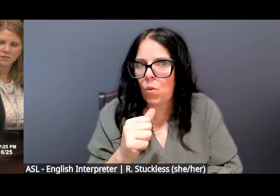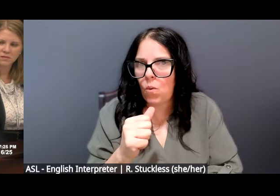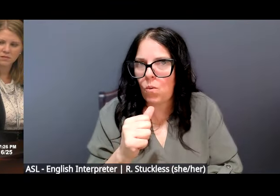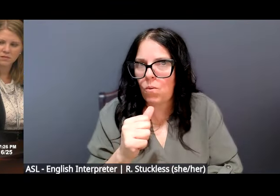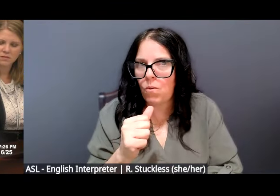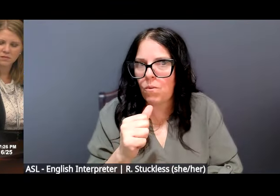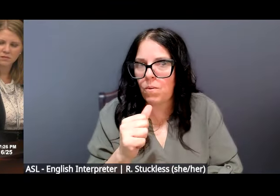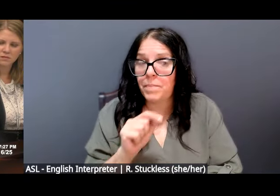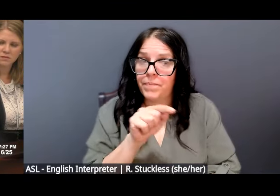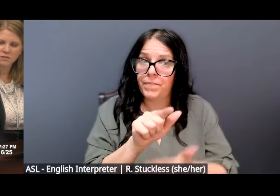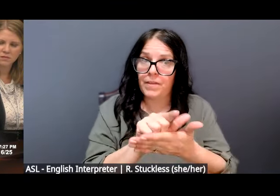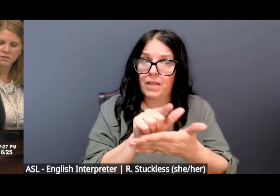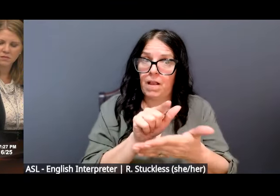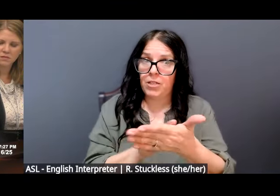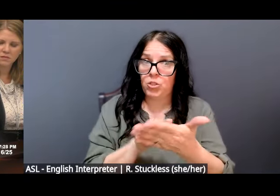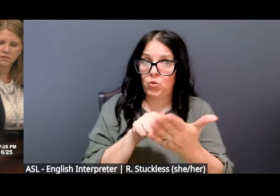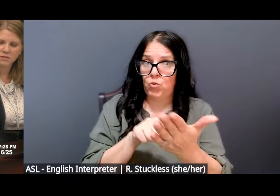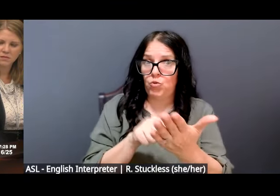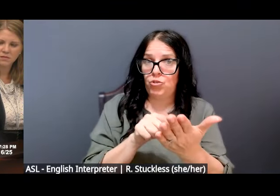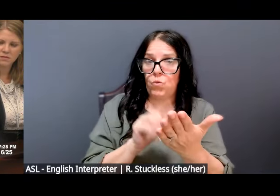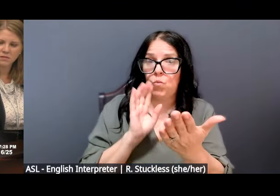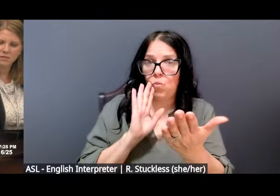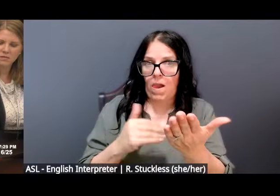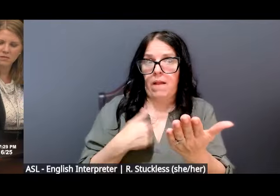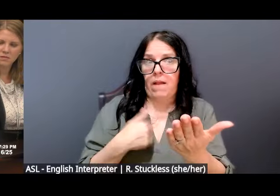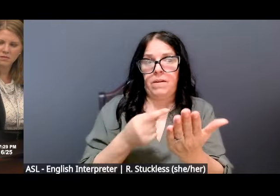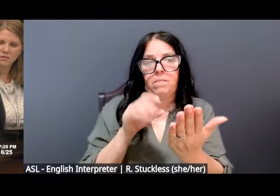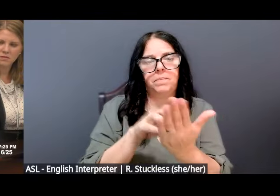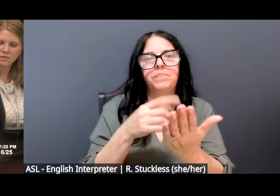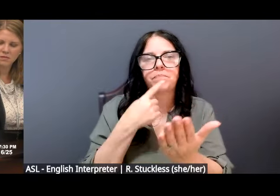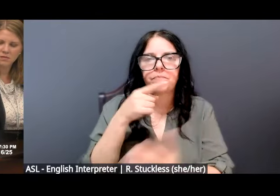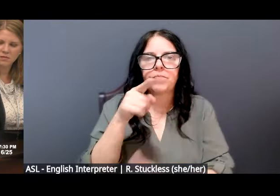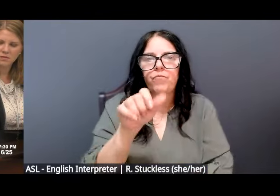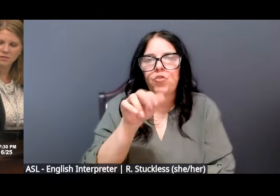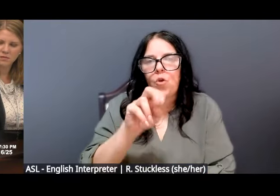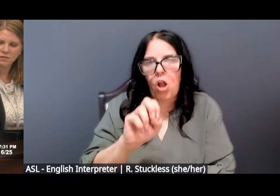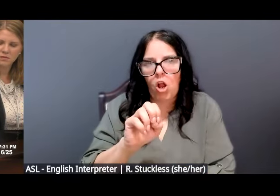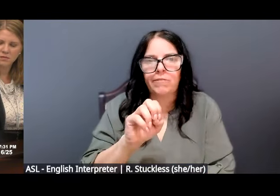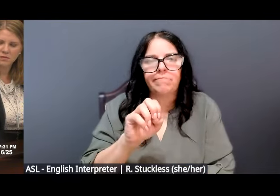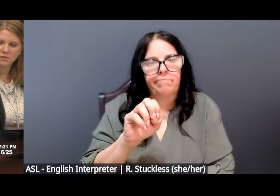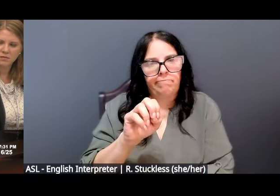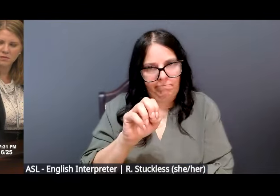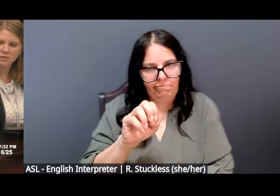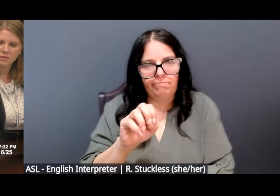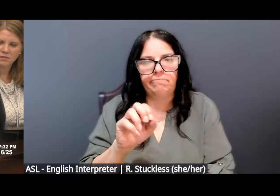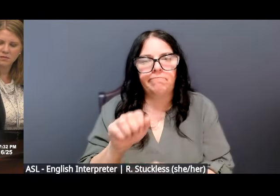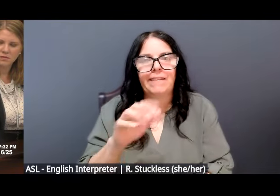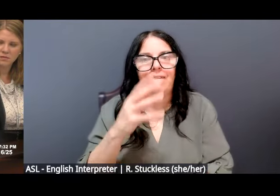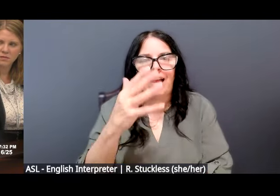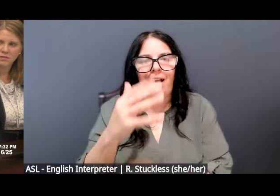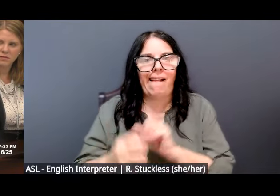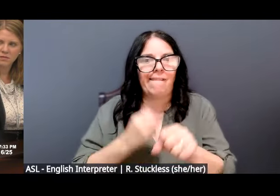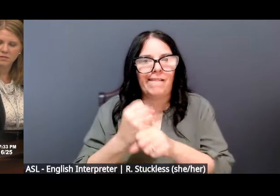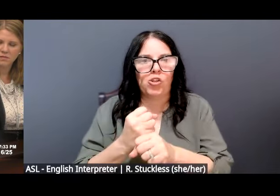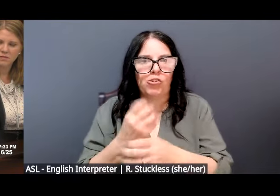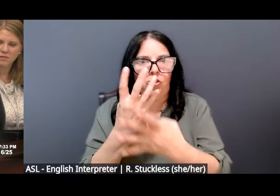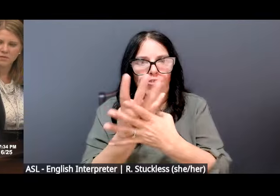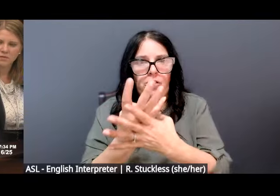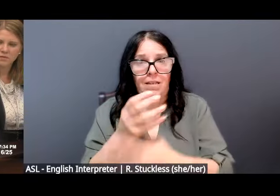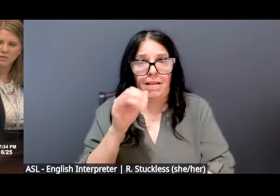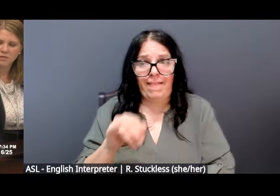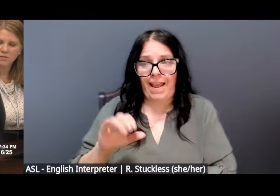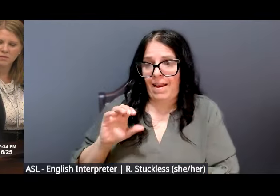the Constitution that says you are subjected to a 5-year imprisonment as an act of